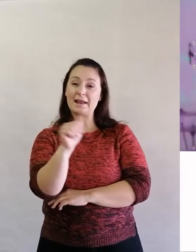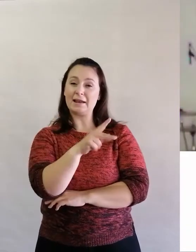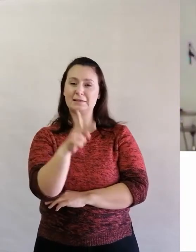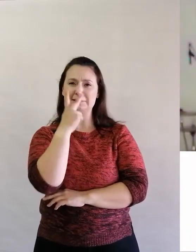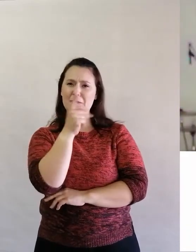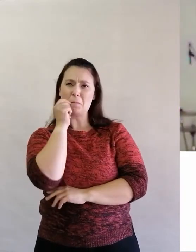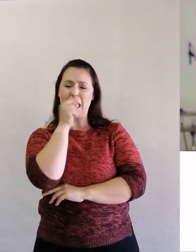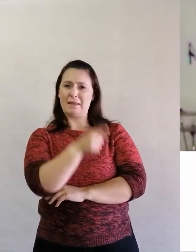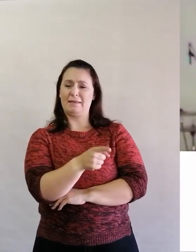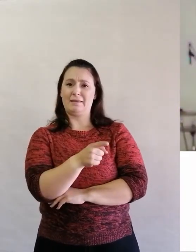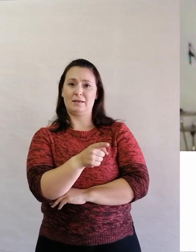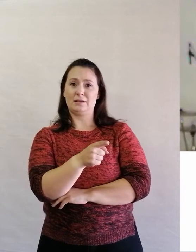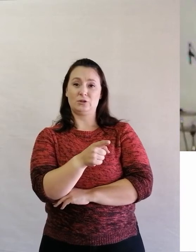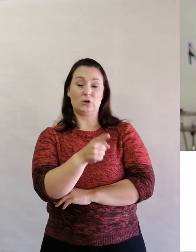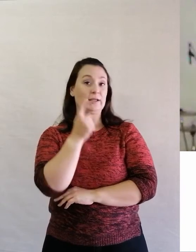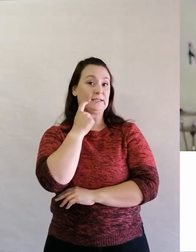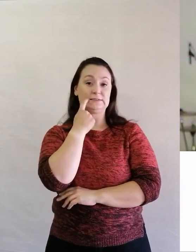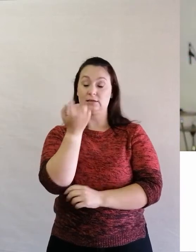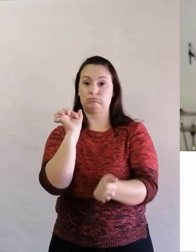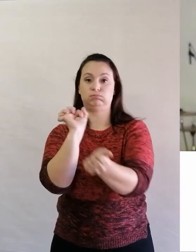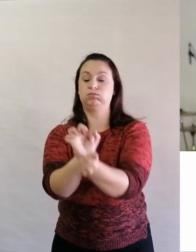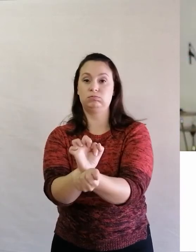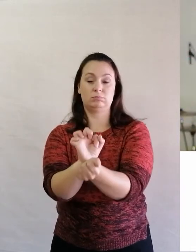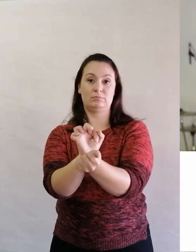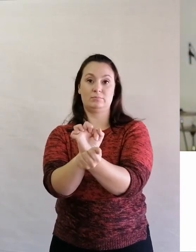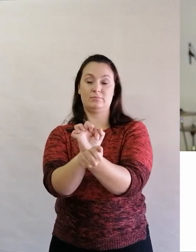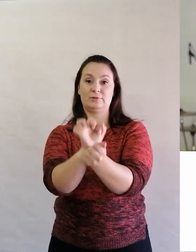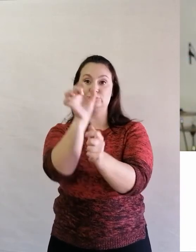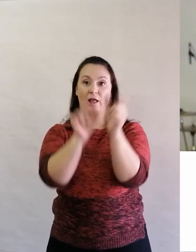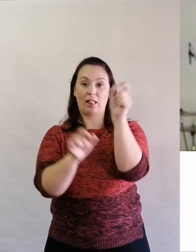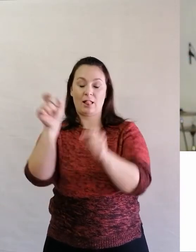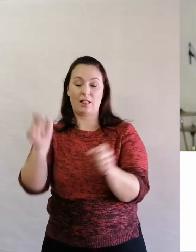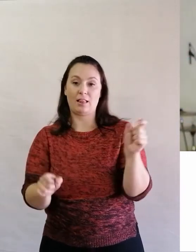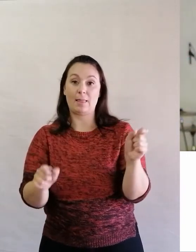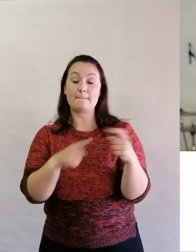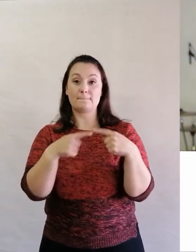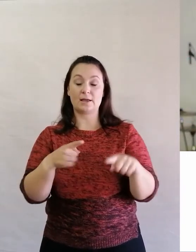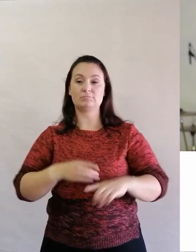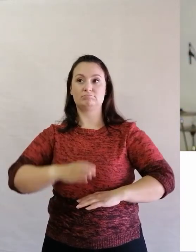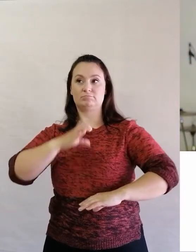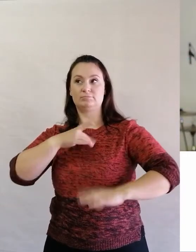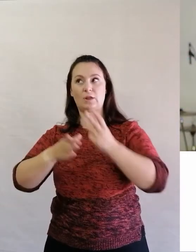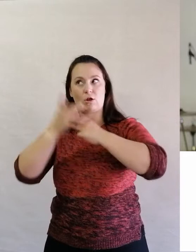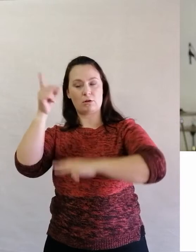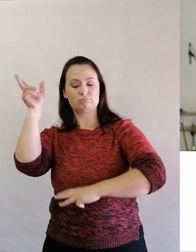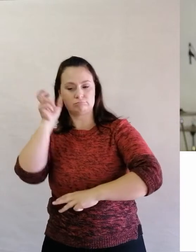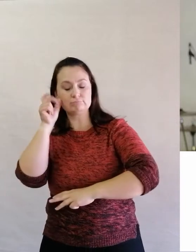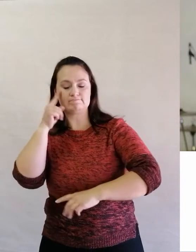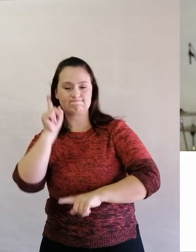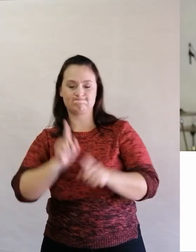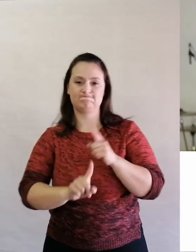this guy could easily chuck him in jail. But he had confidence. He had heard God, and he came and he prayed for this